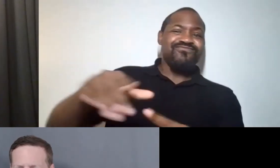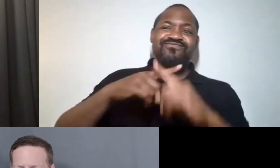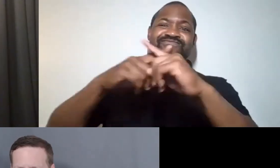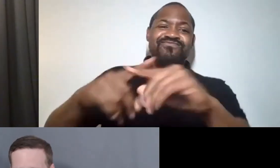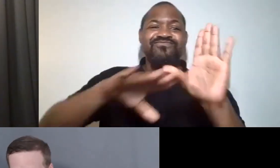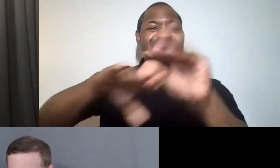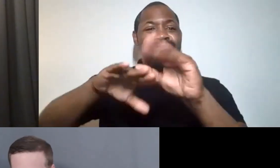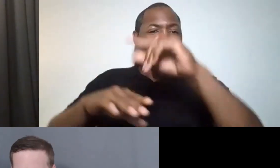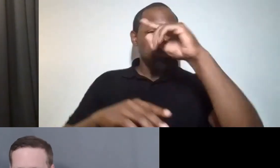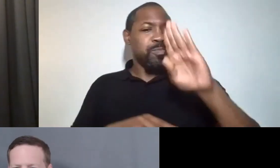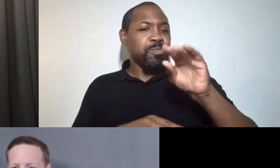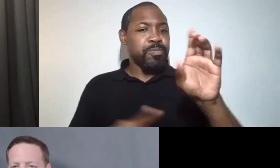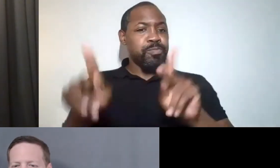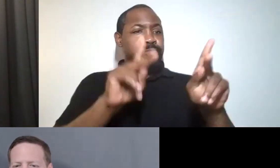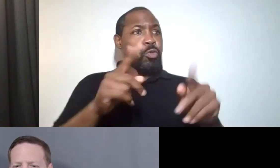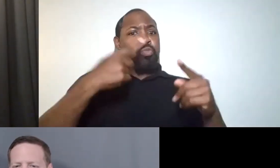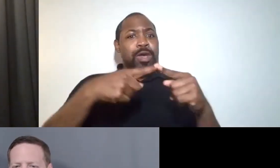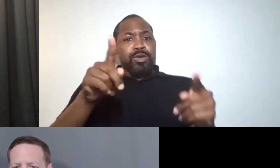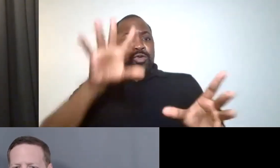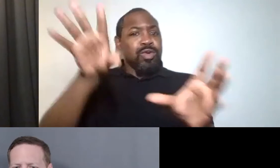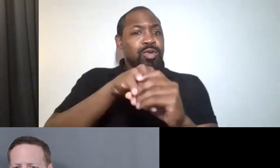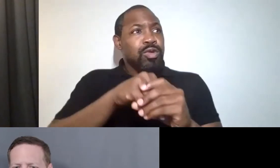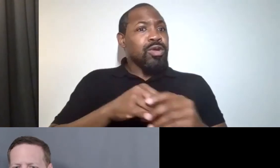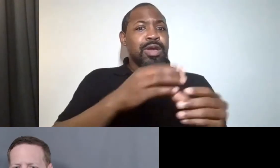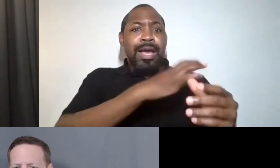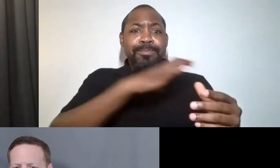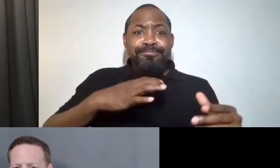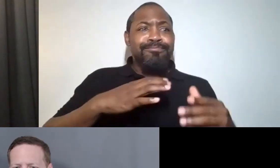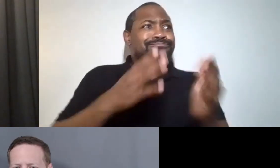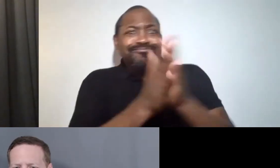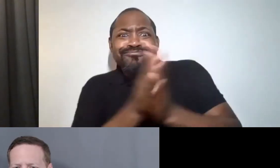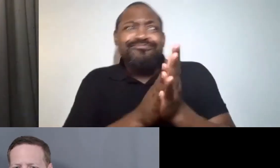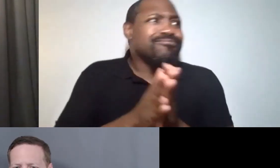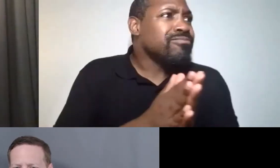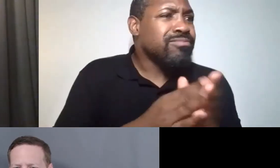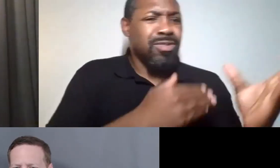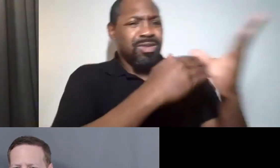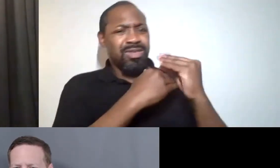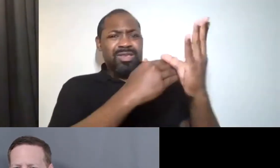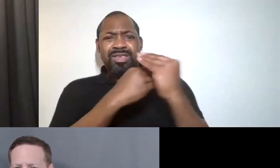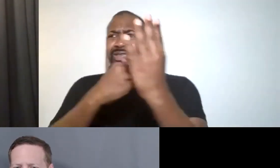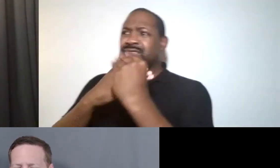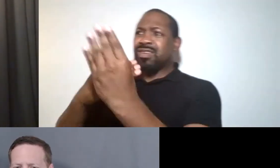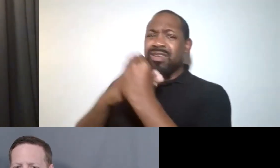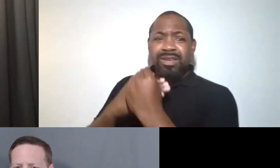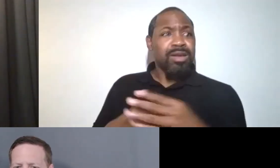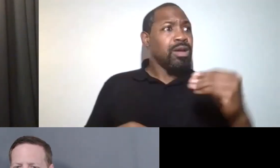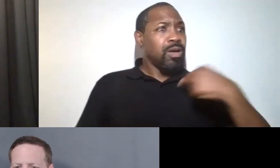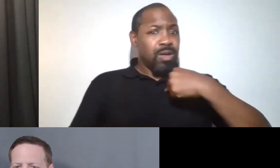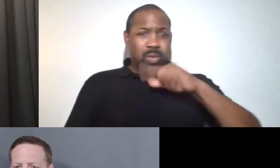are going to put them down because of racism, then they're not going to be interested in being on